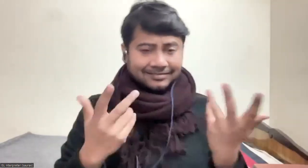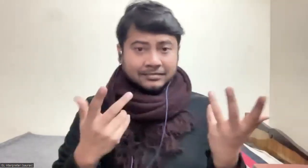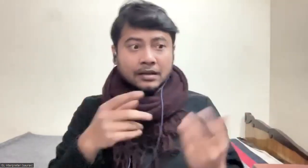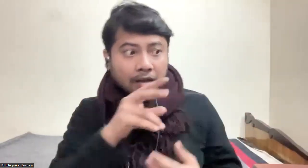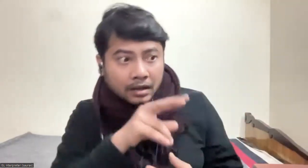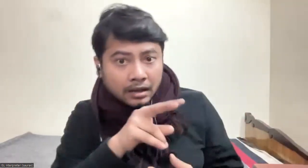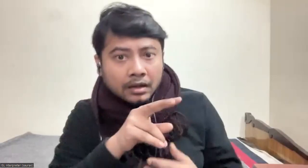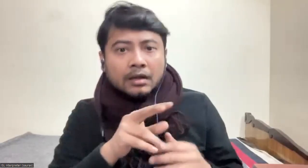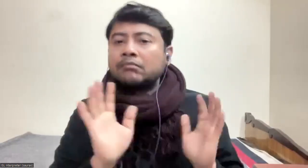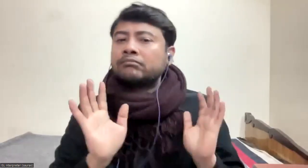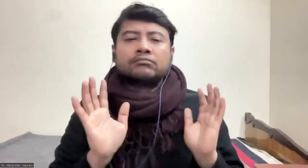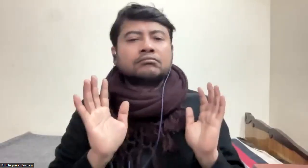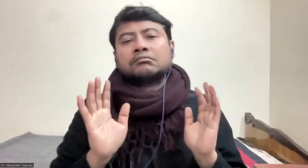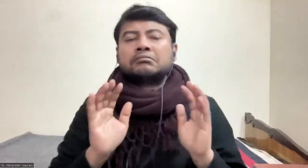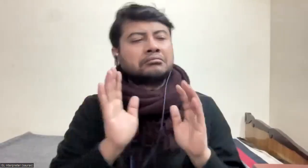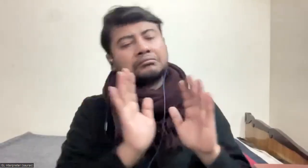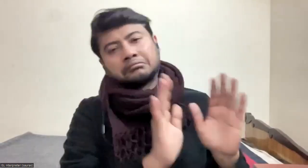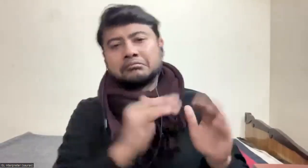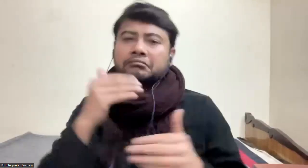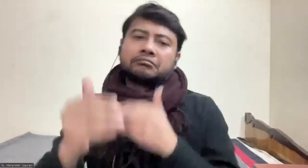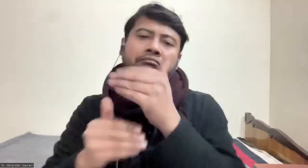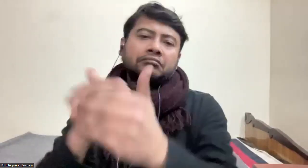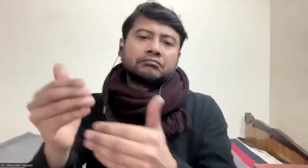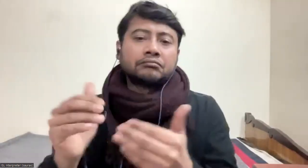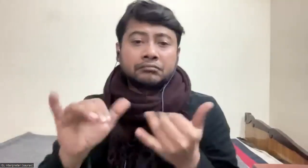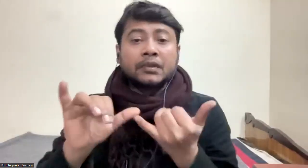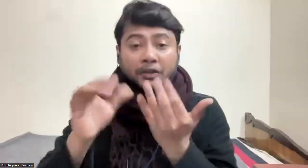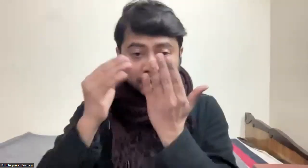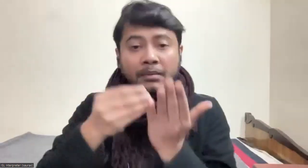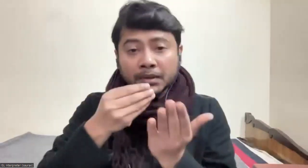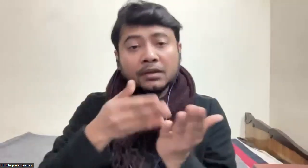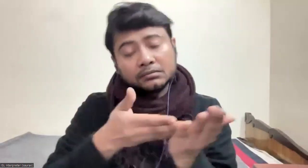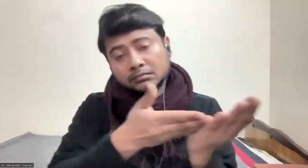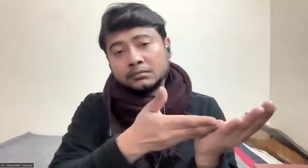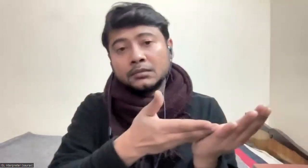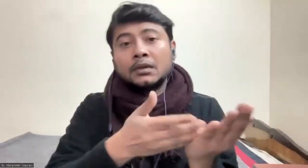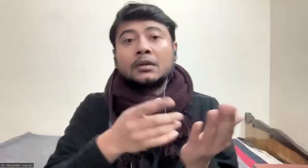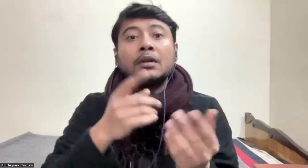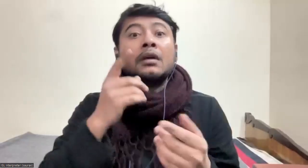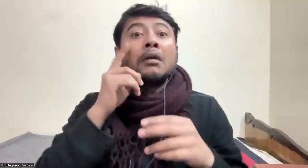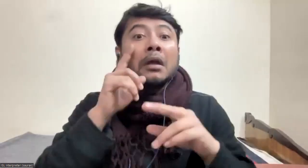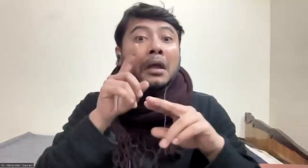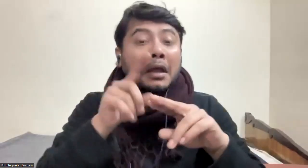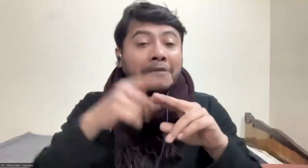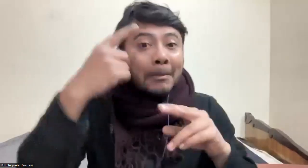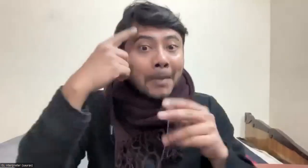just give prasad and move on. Rest, their mind change, prasad will take care.